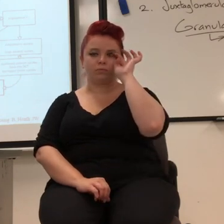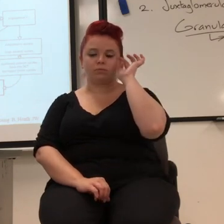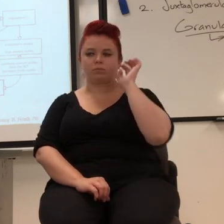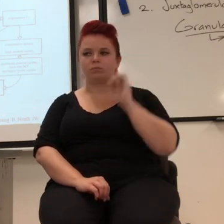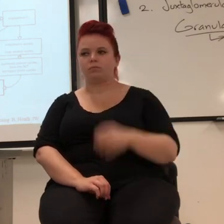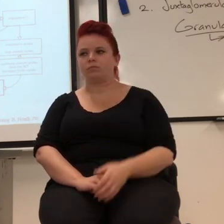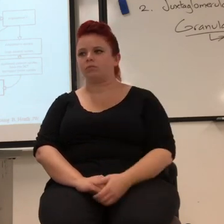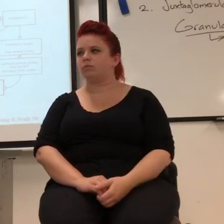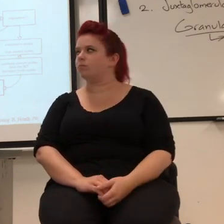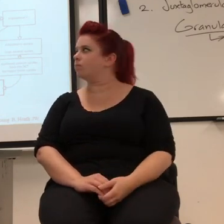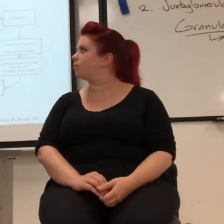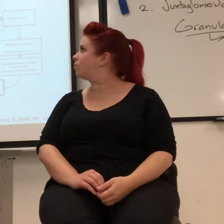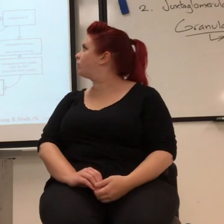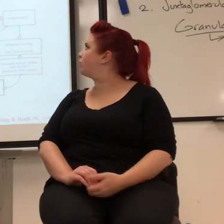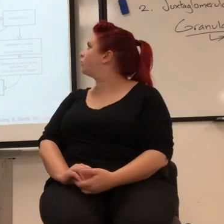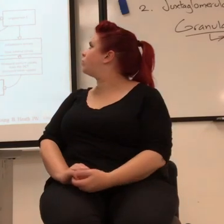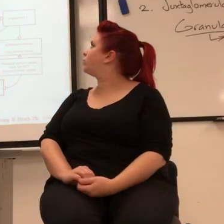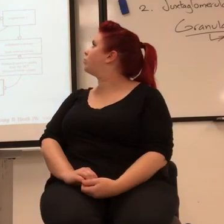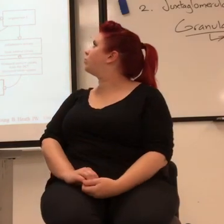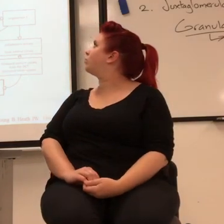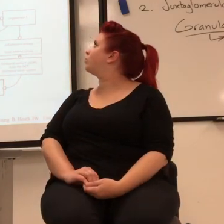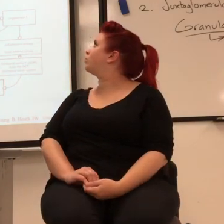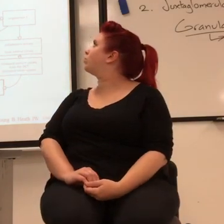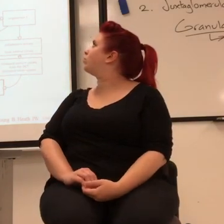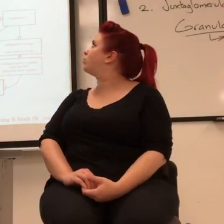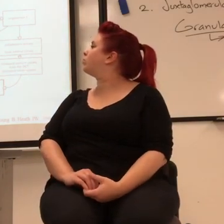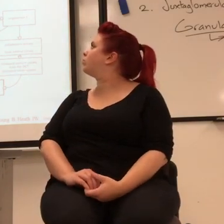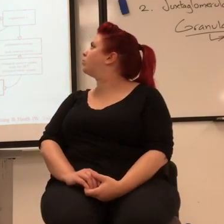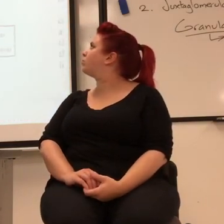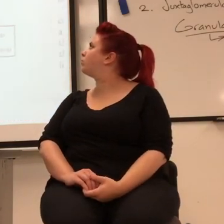I want to zoom in on that.